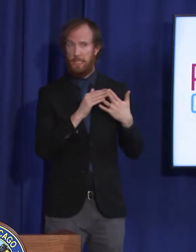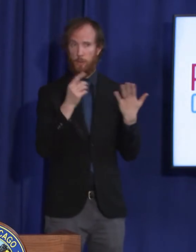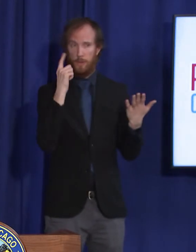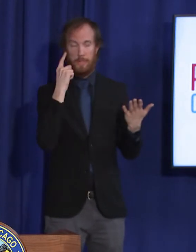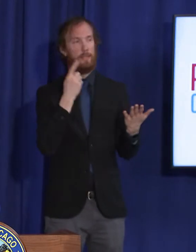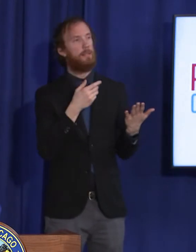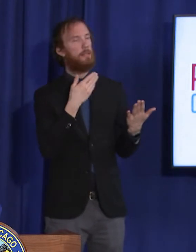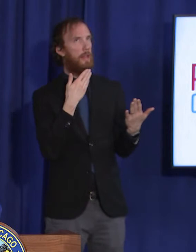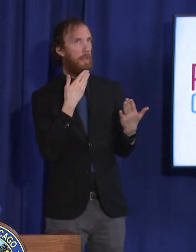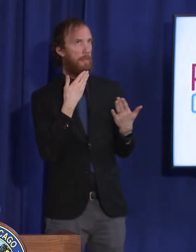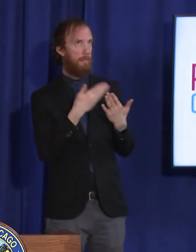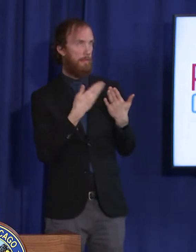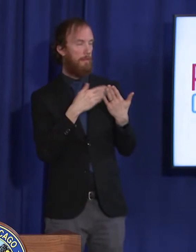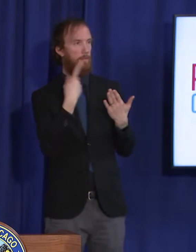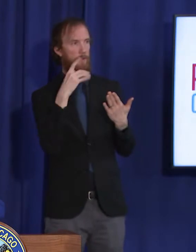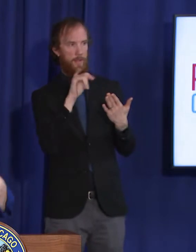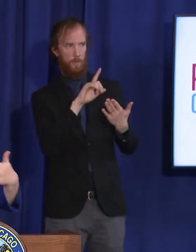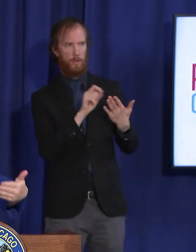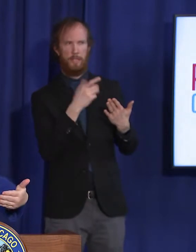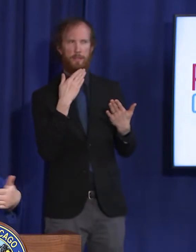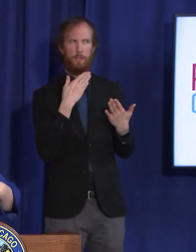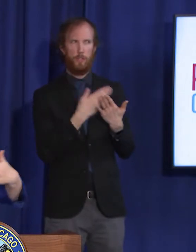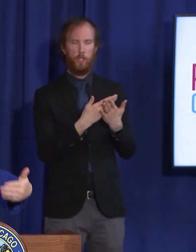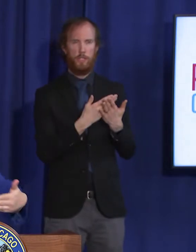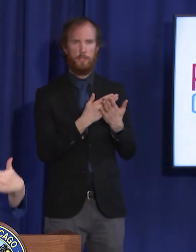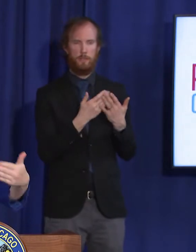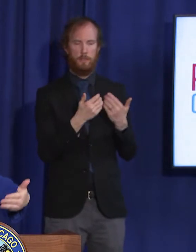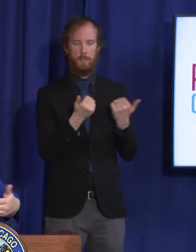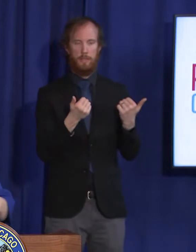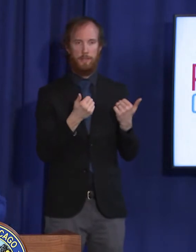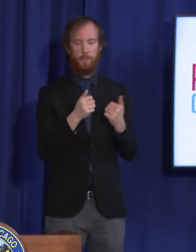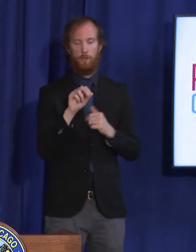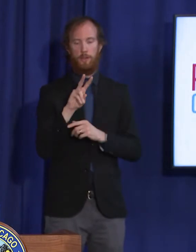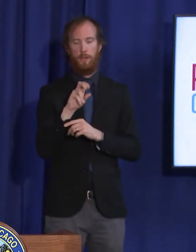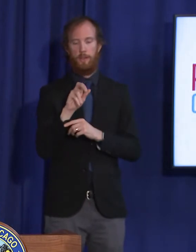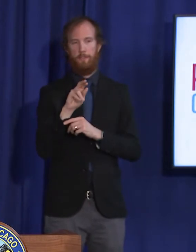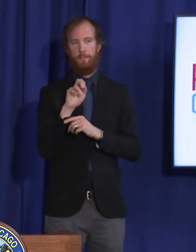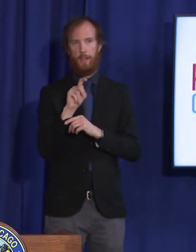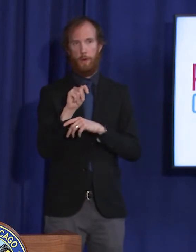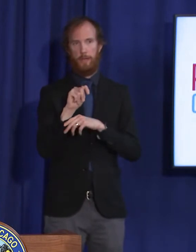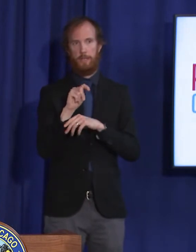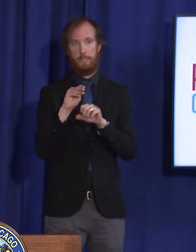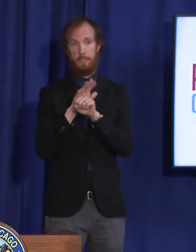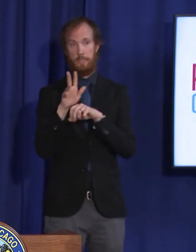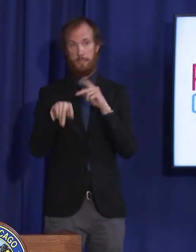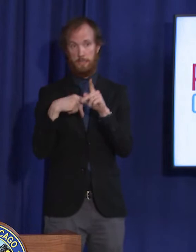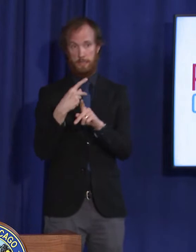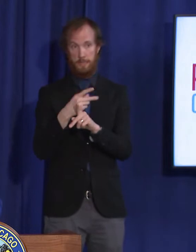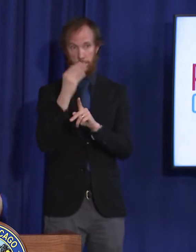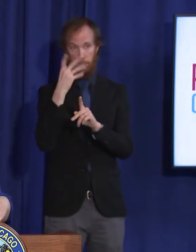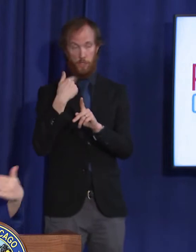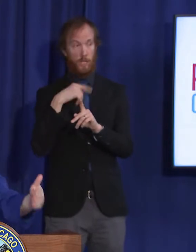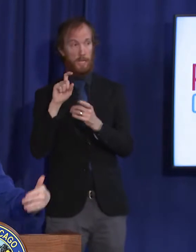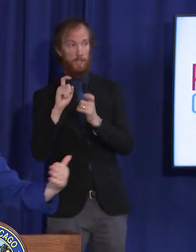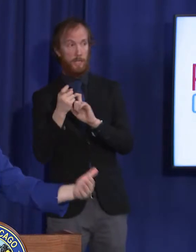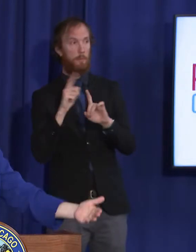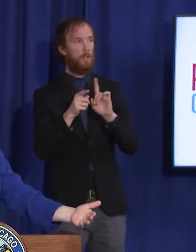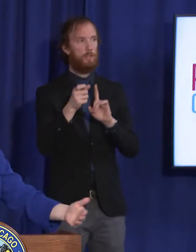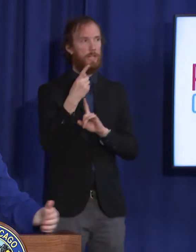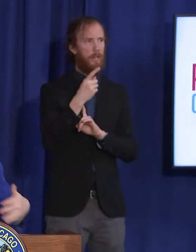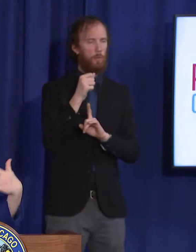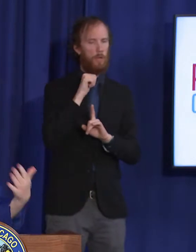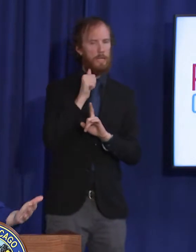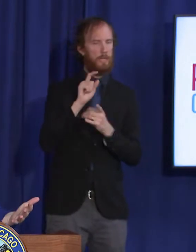that question, because it's a good distinction. So I share the variant information, but we would never make a change just based